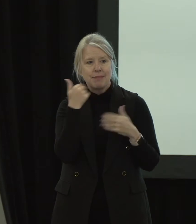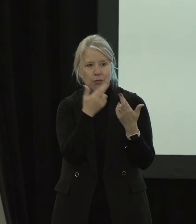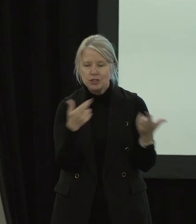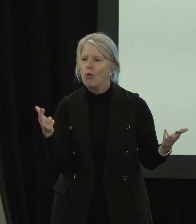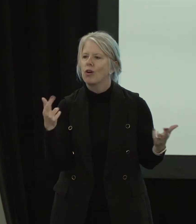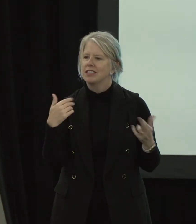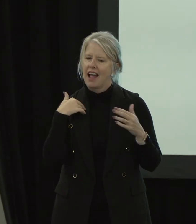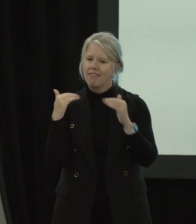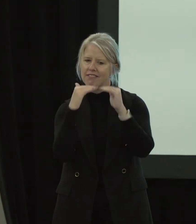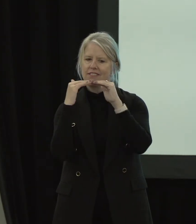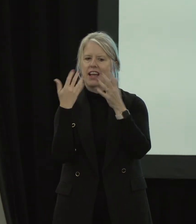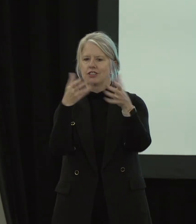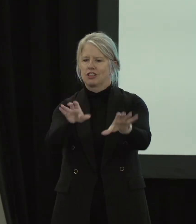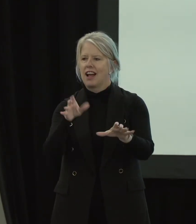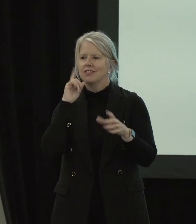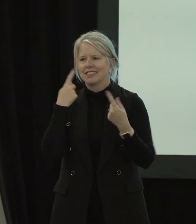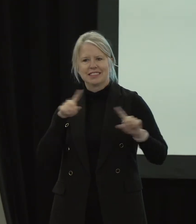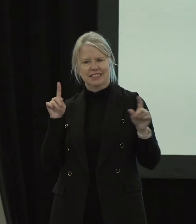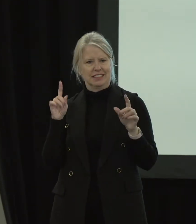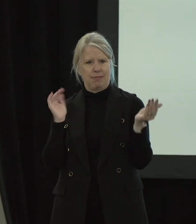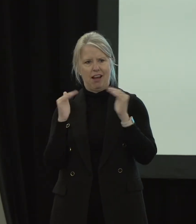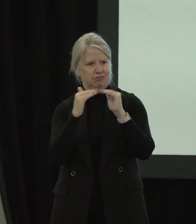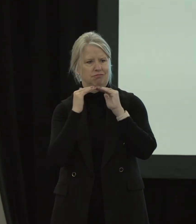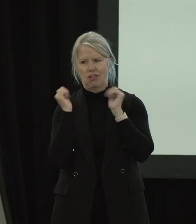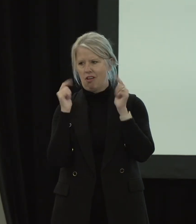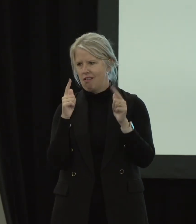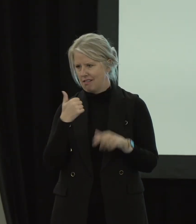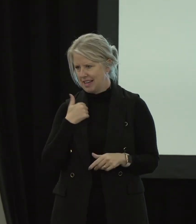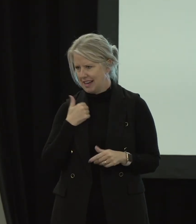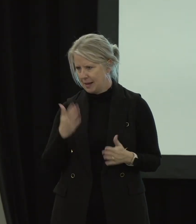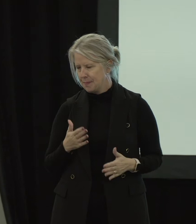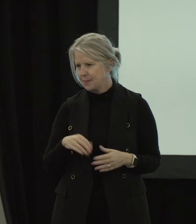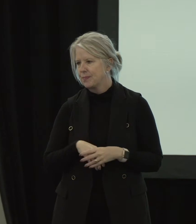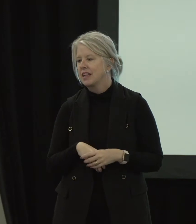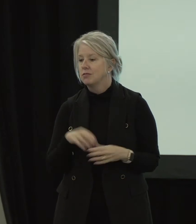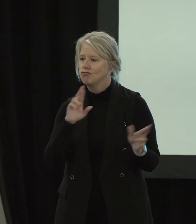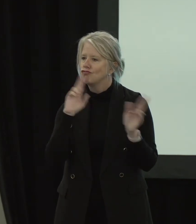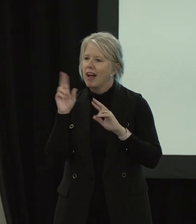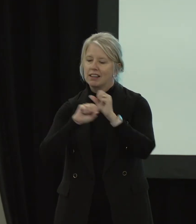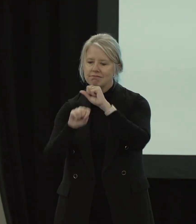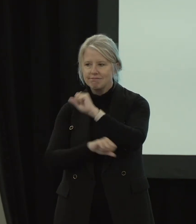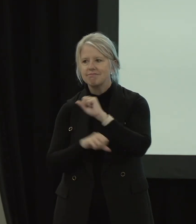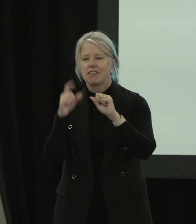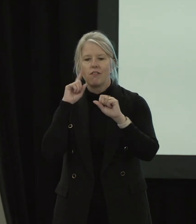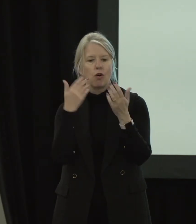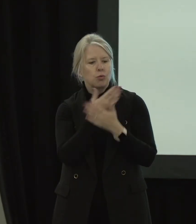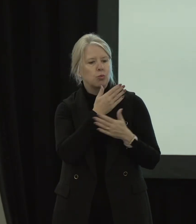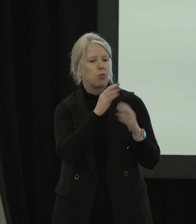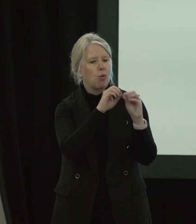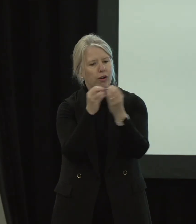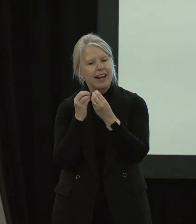fair chance at success like all Canadians. It would create a framework and new organizations